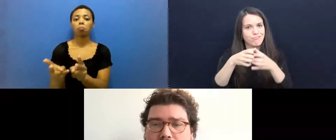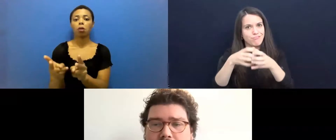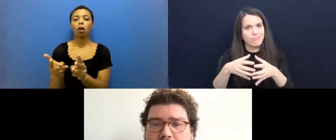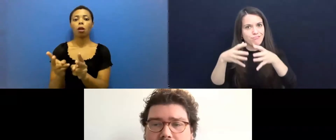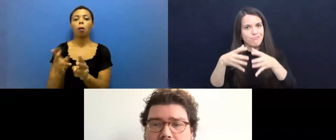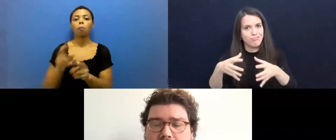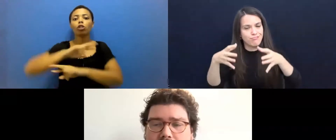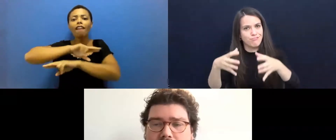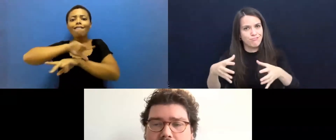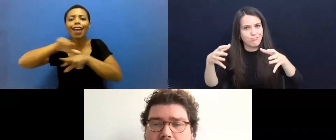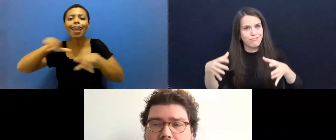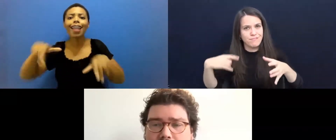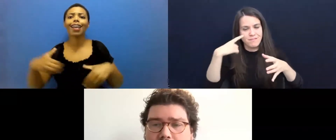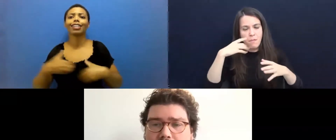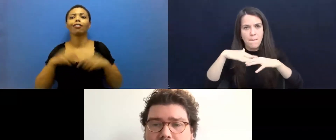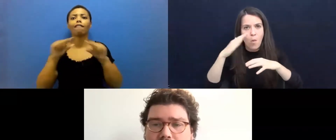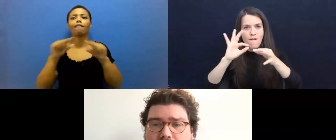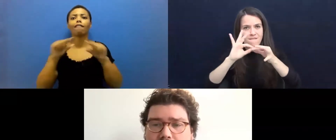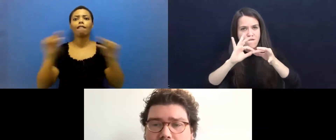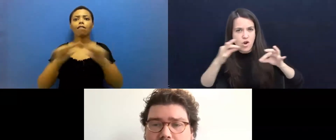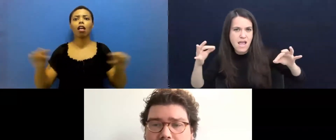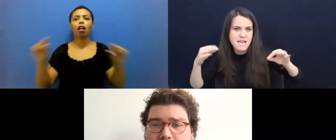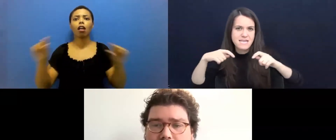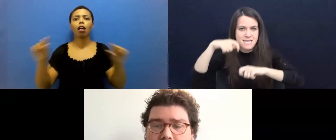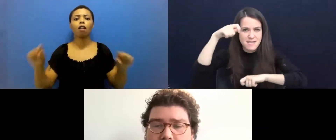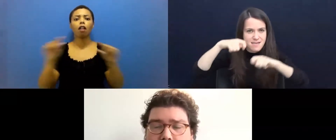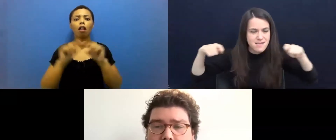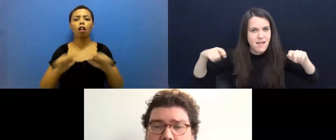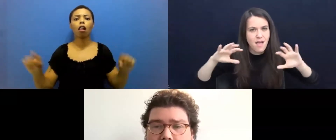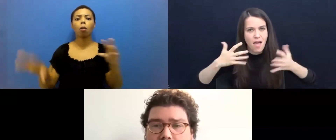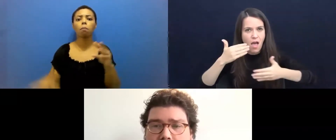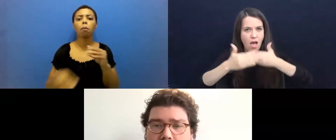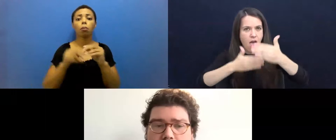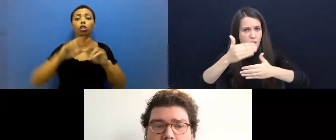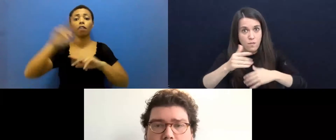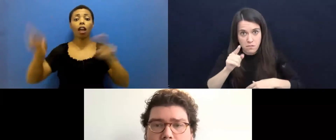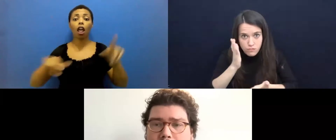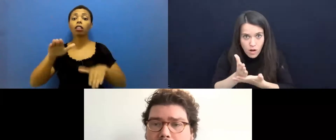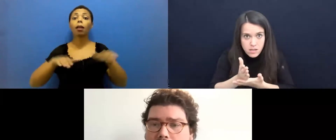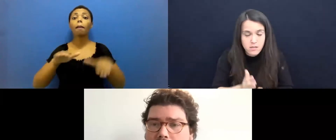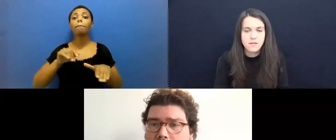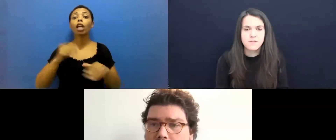more phrase-sized rather than chunked at the levels of individual words.